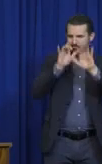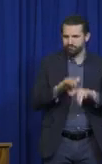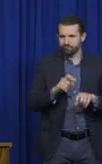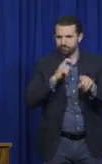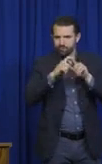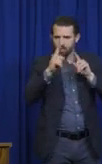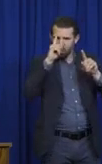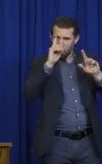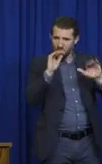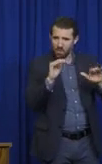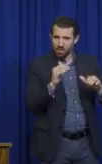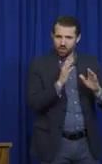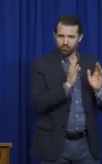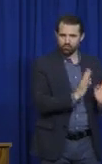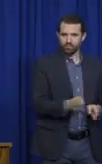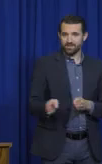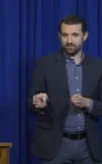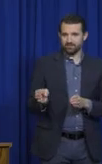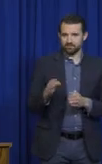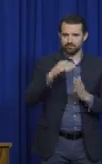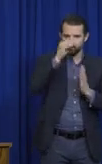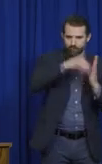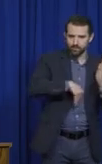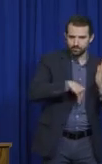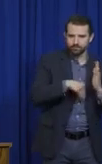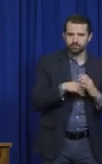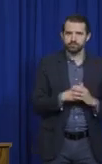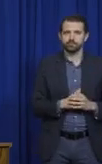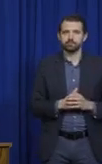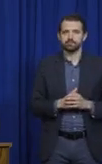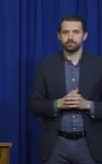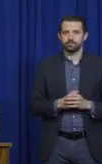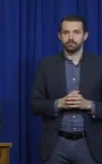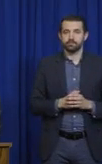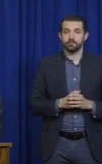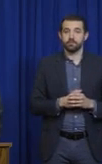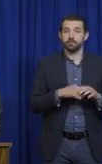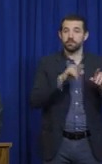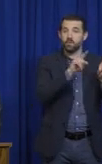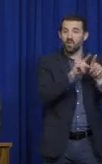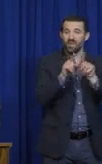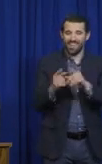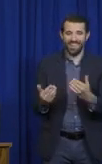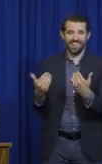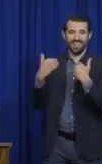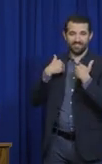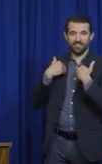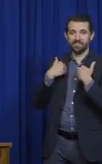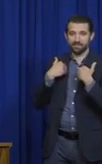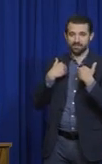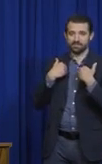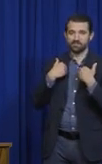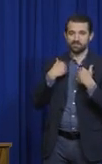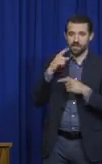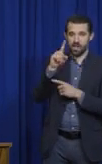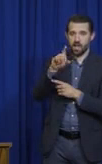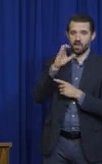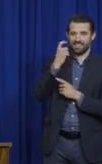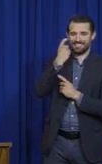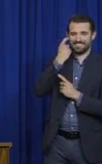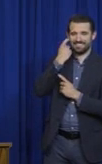for filling out the application. We also have the 100 recently